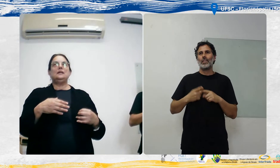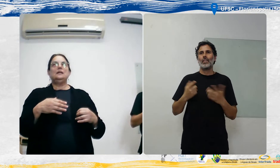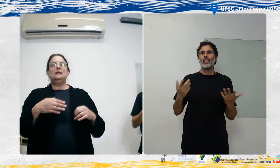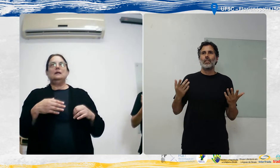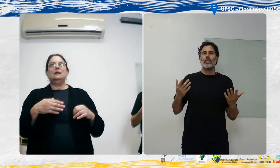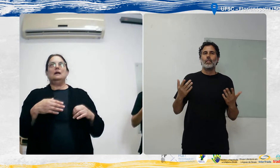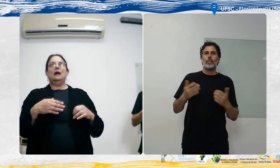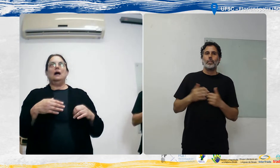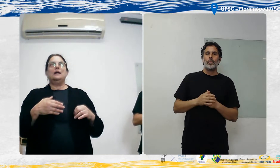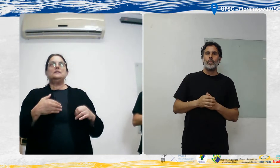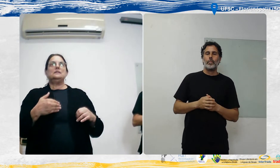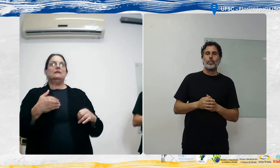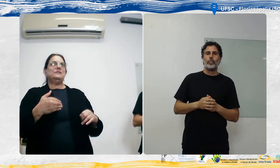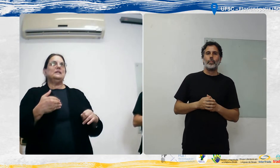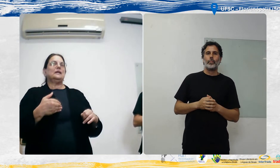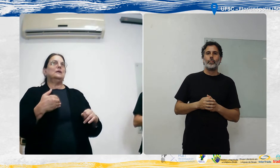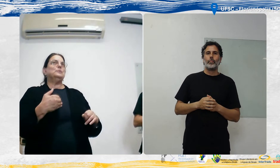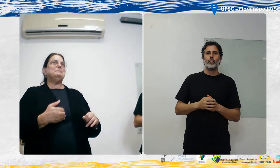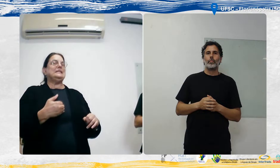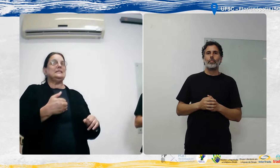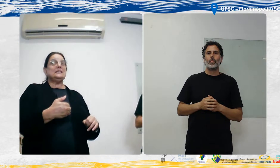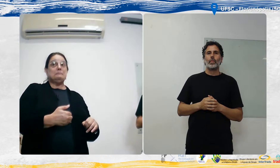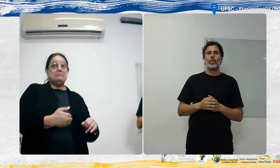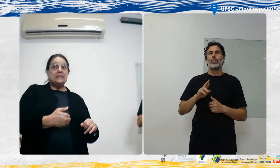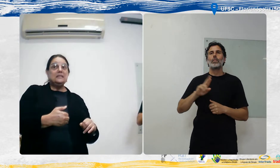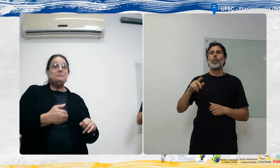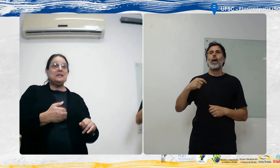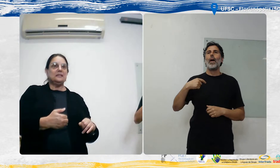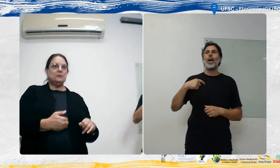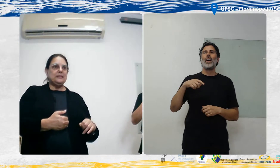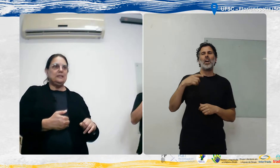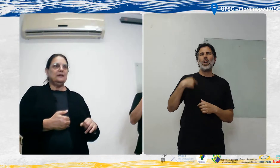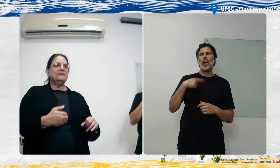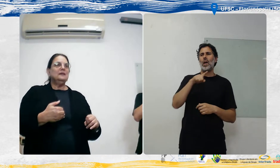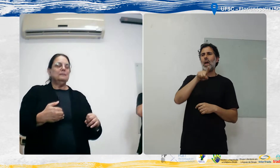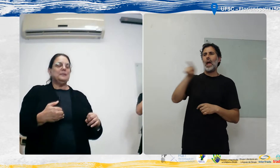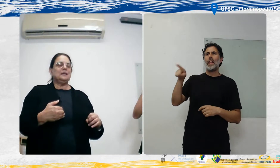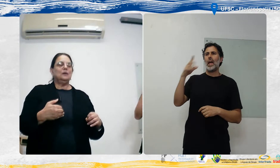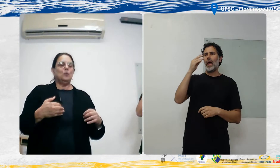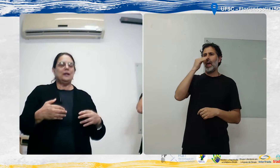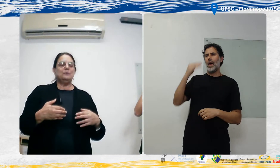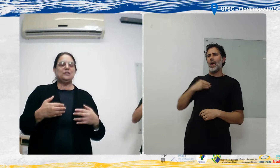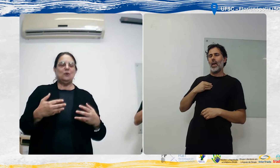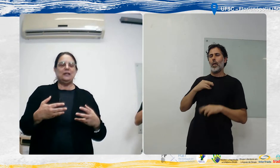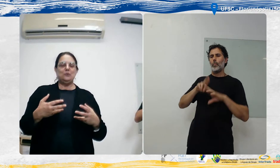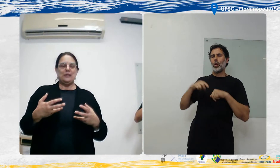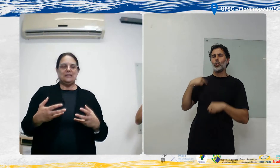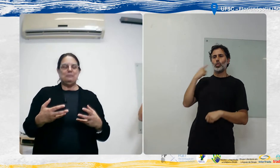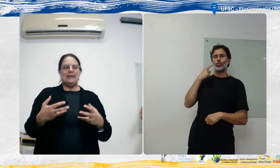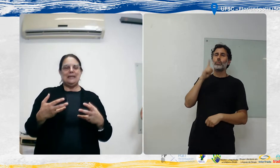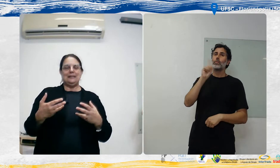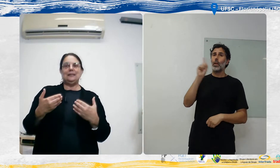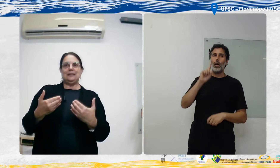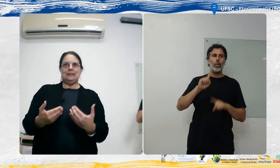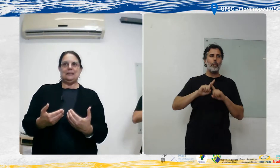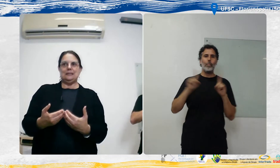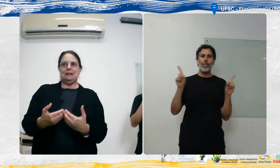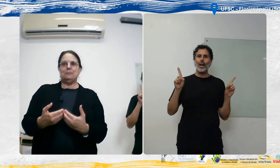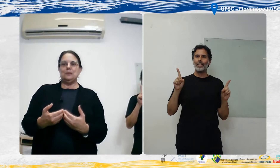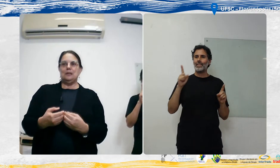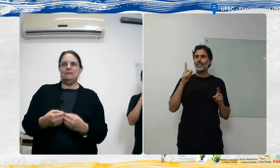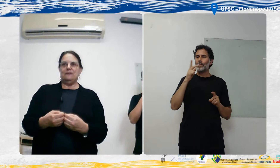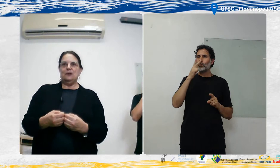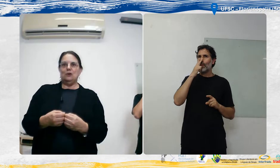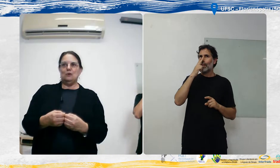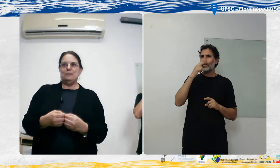necessarily, I did not feel like I was being dismissed because I was deaf, but what I was trying to explain, this